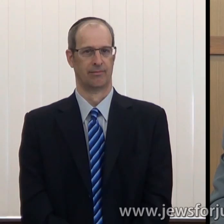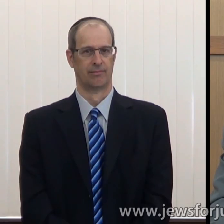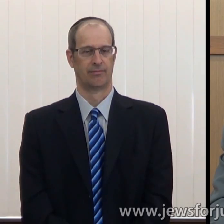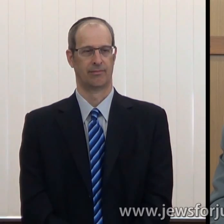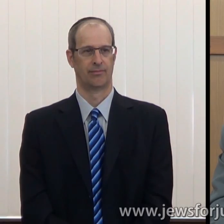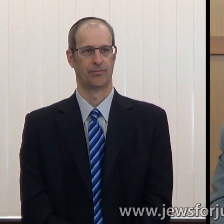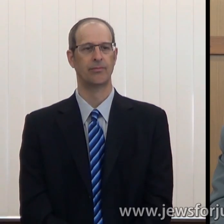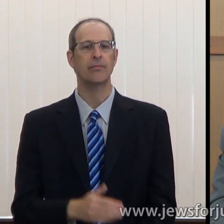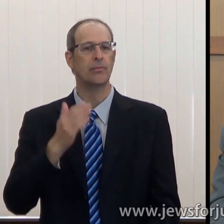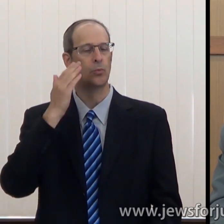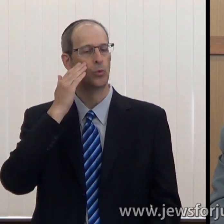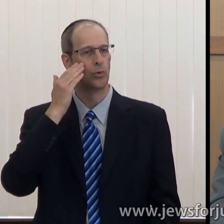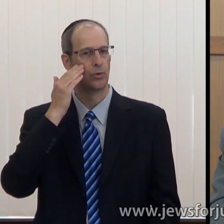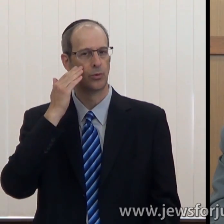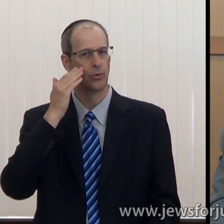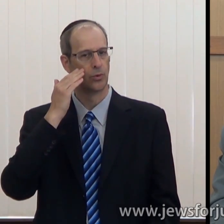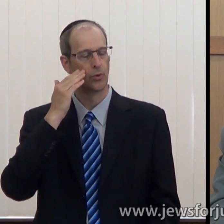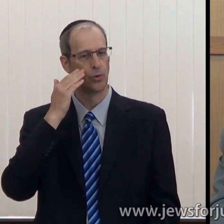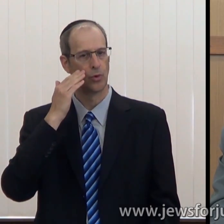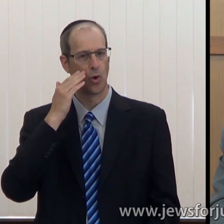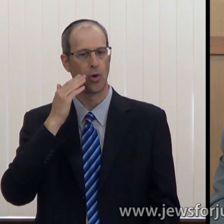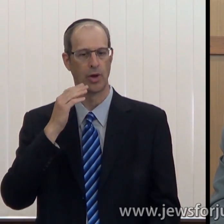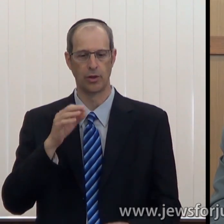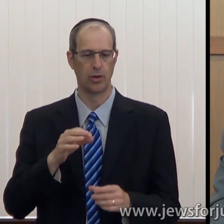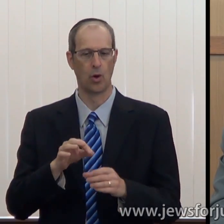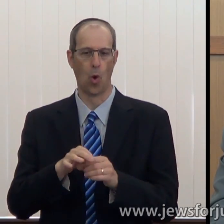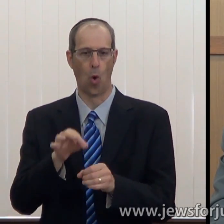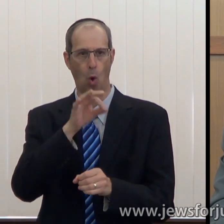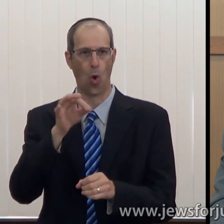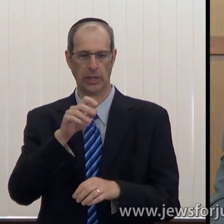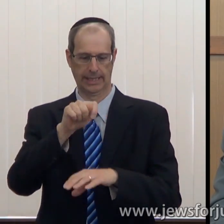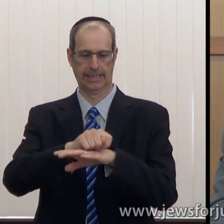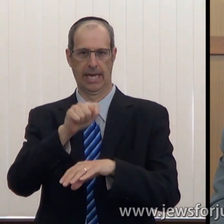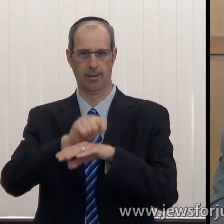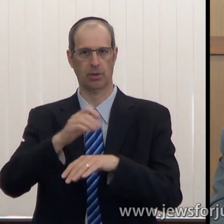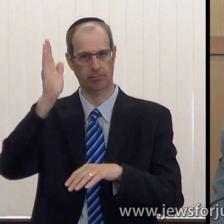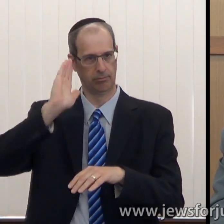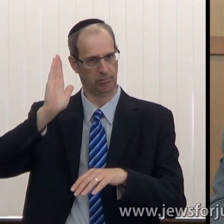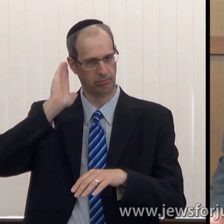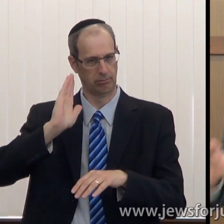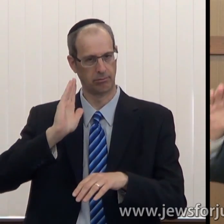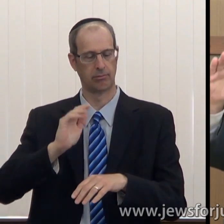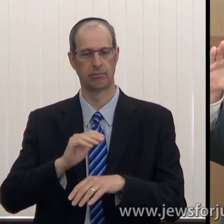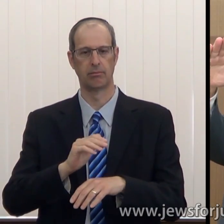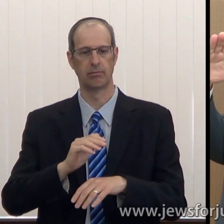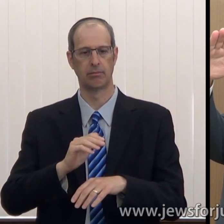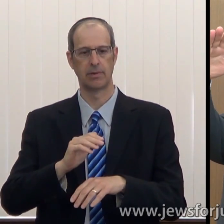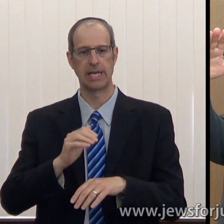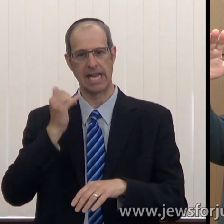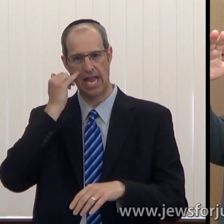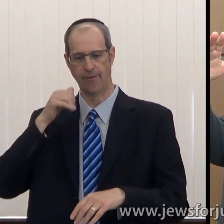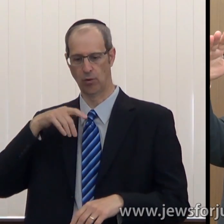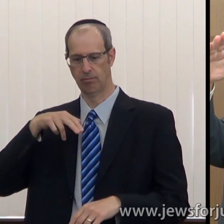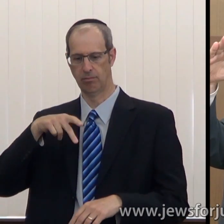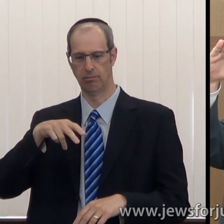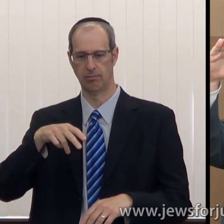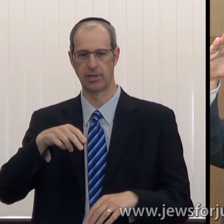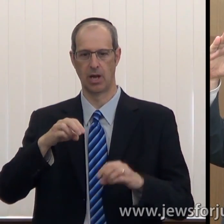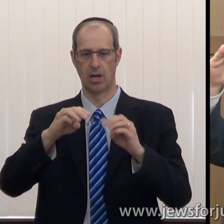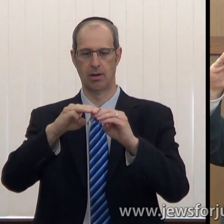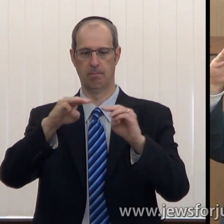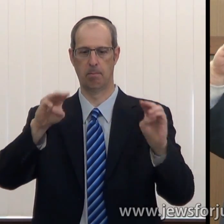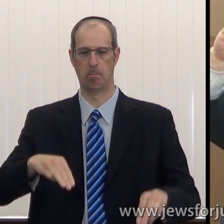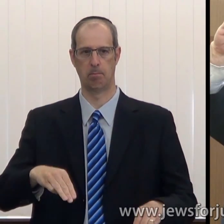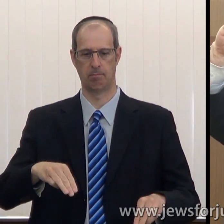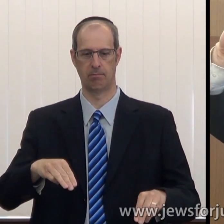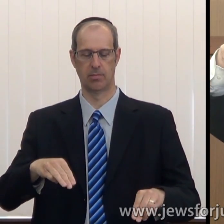We know that in the Holy Temple, when you went to the altar, the Mizbeach, so